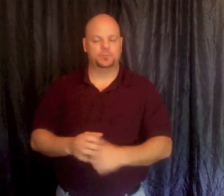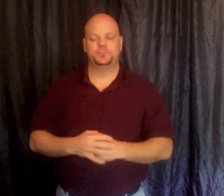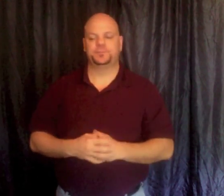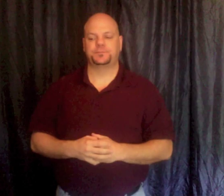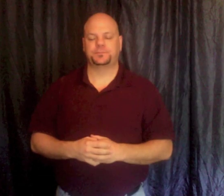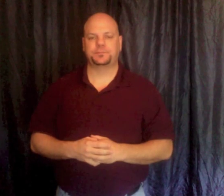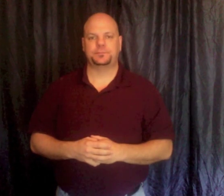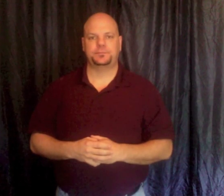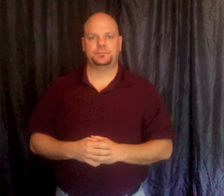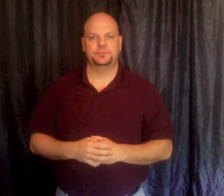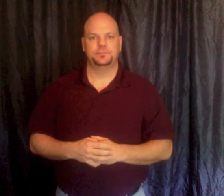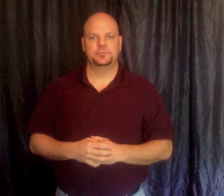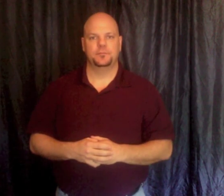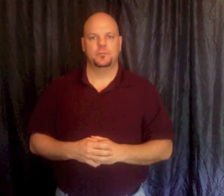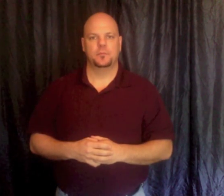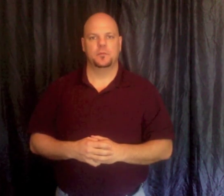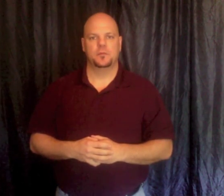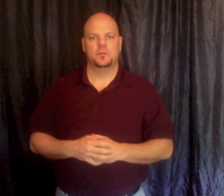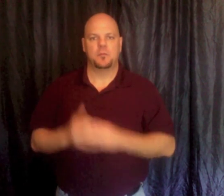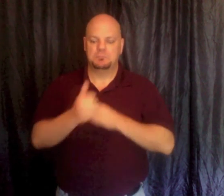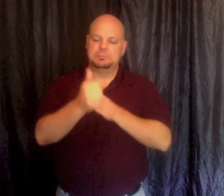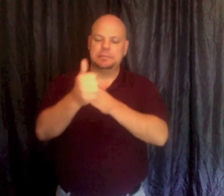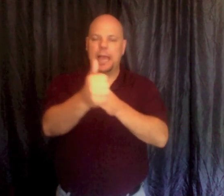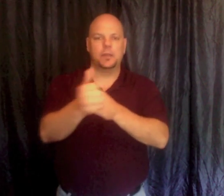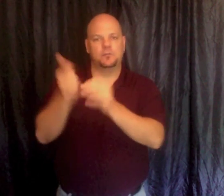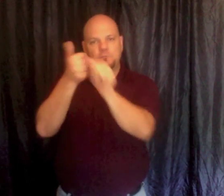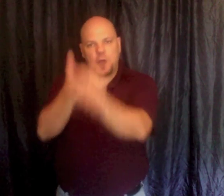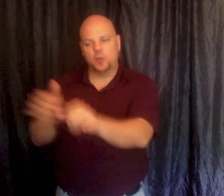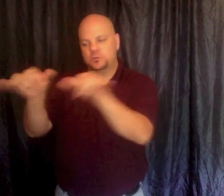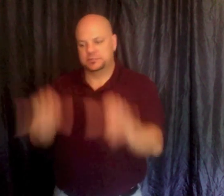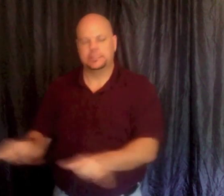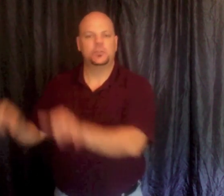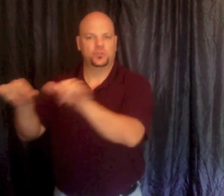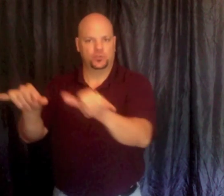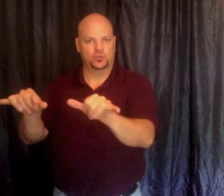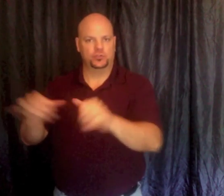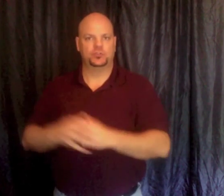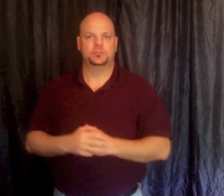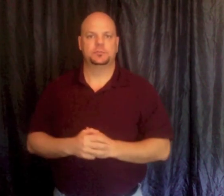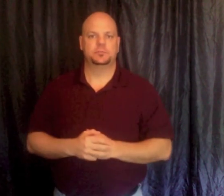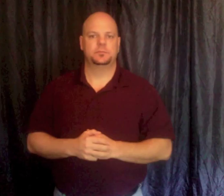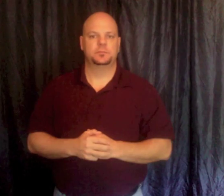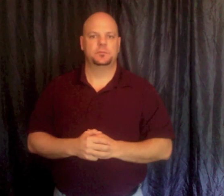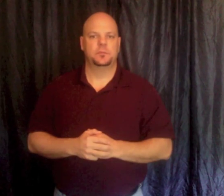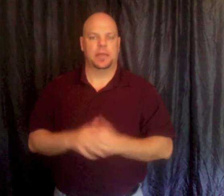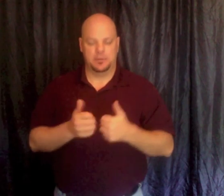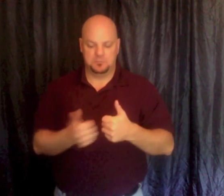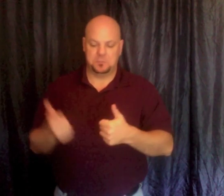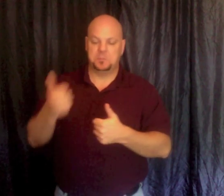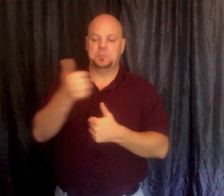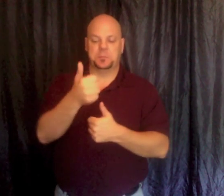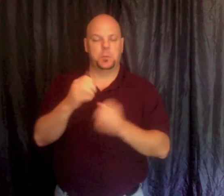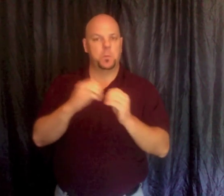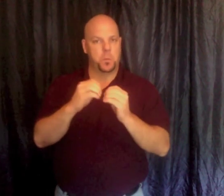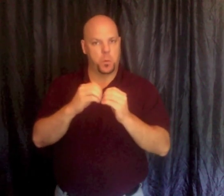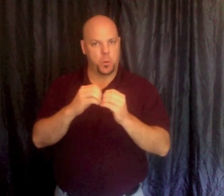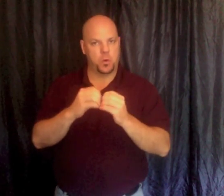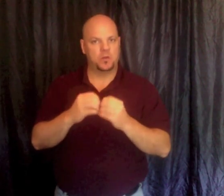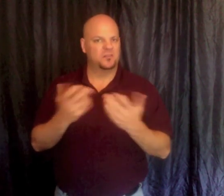can guide you with your standards. And of course, you can get even further above with state and